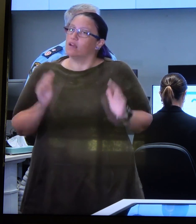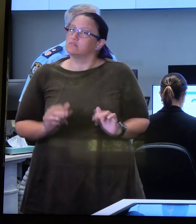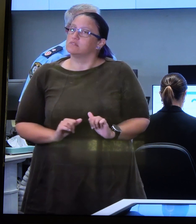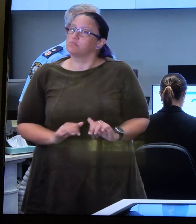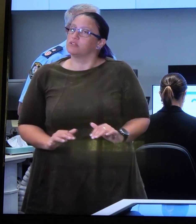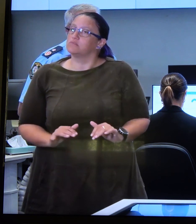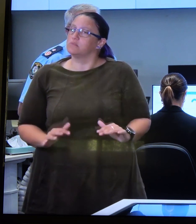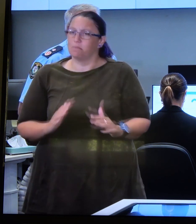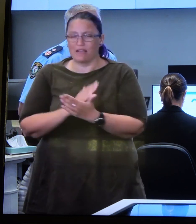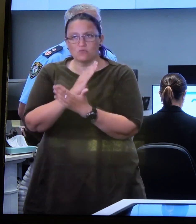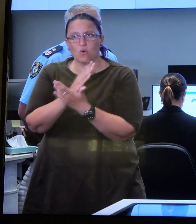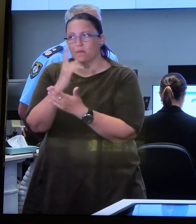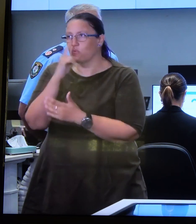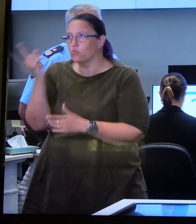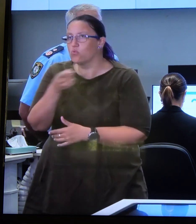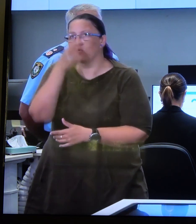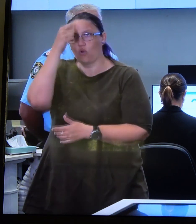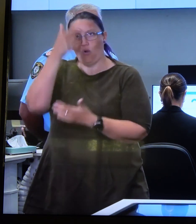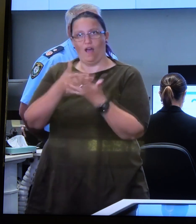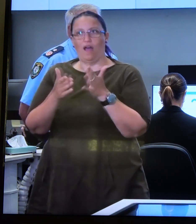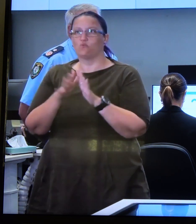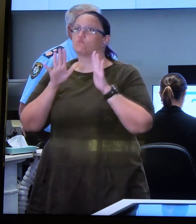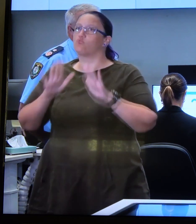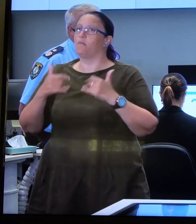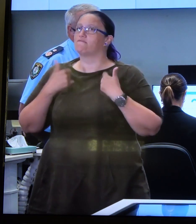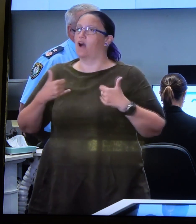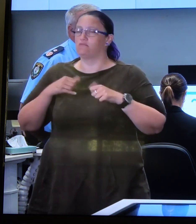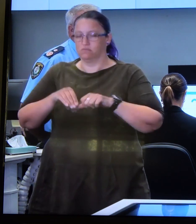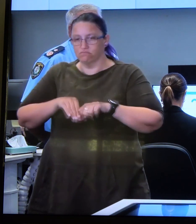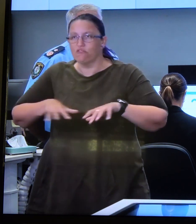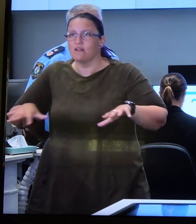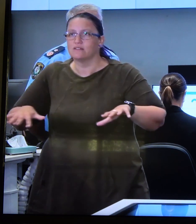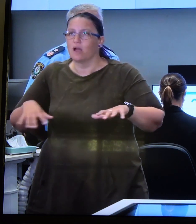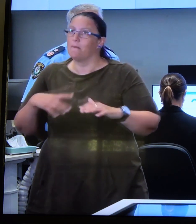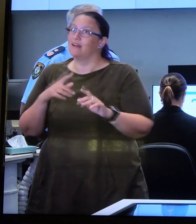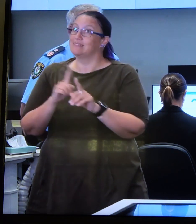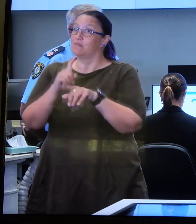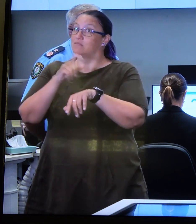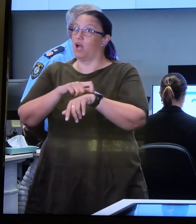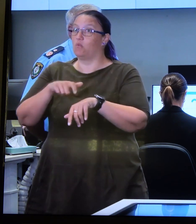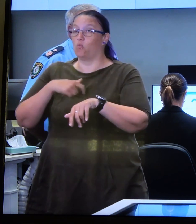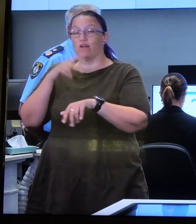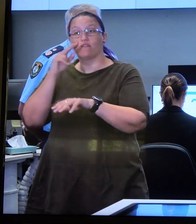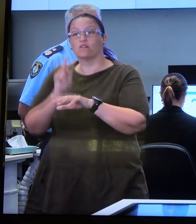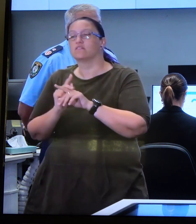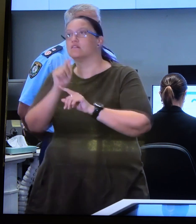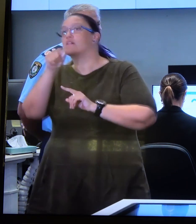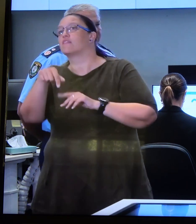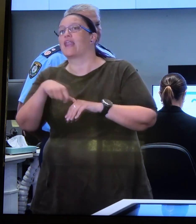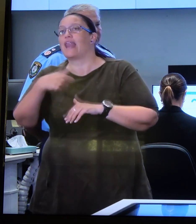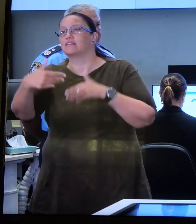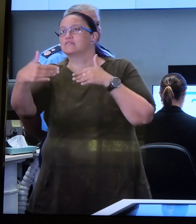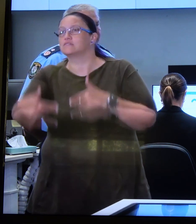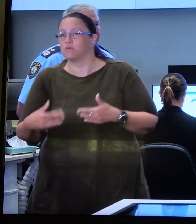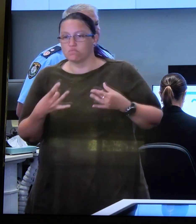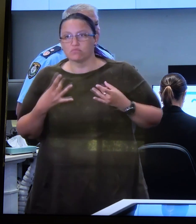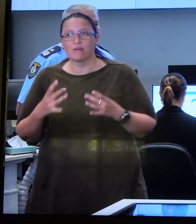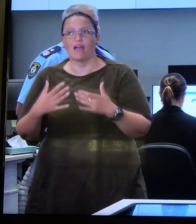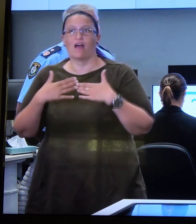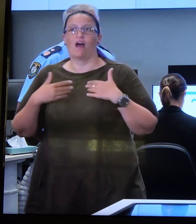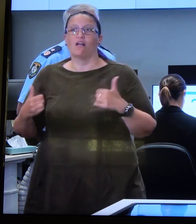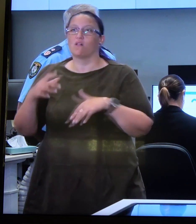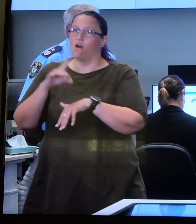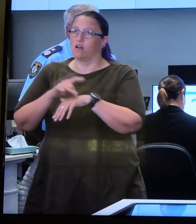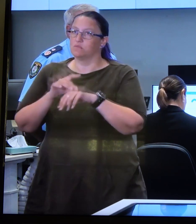people aware of what they need to do to prevent the spread, that we're already focusing in a huge way on preparing the health system for the next phase